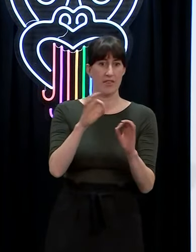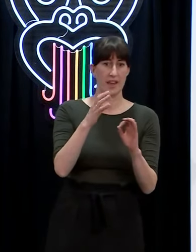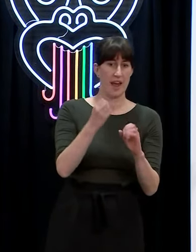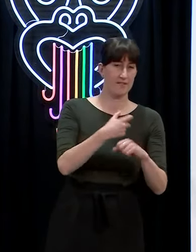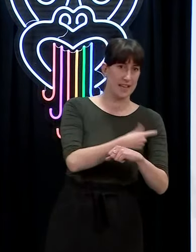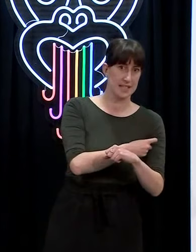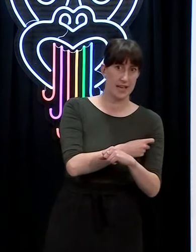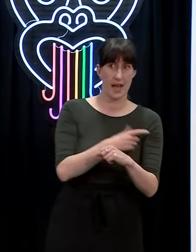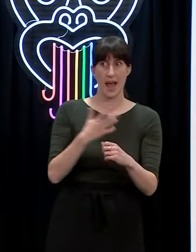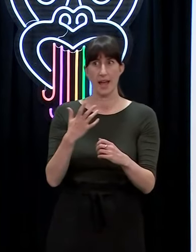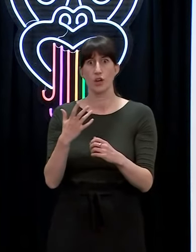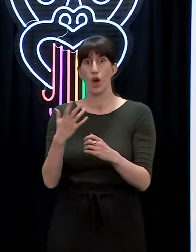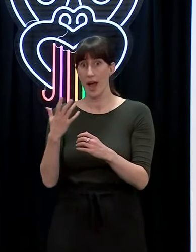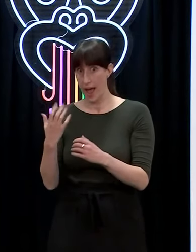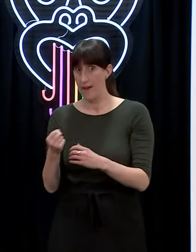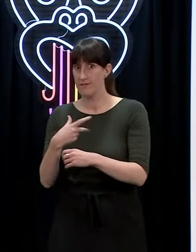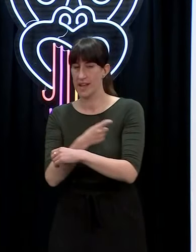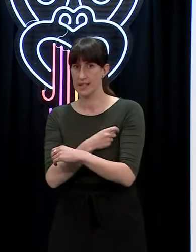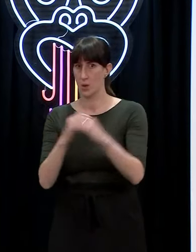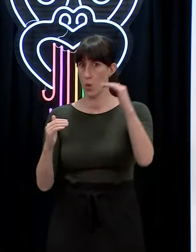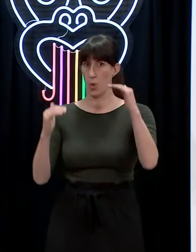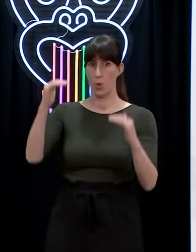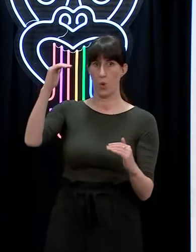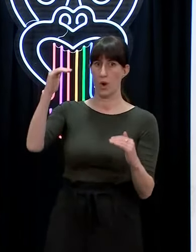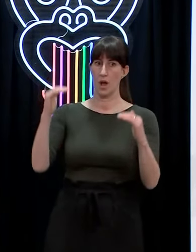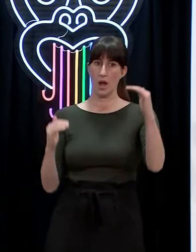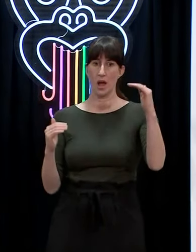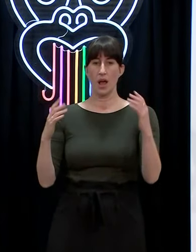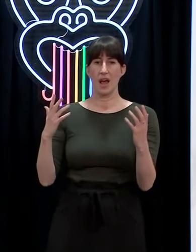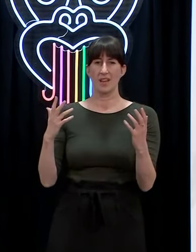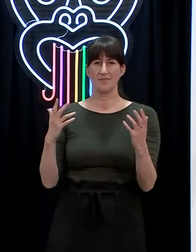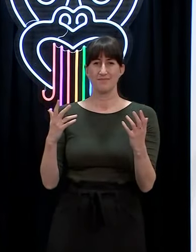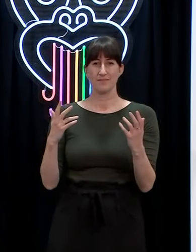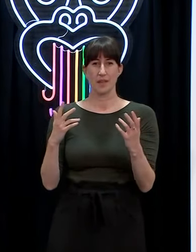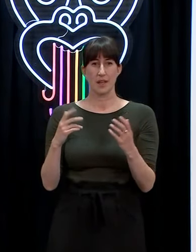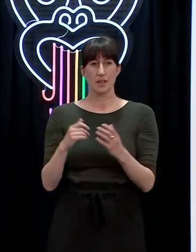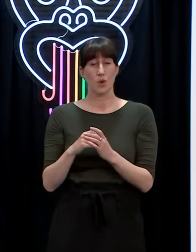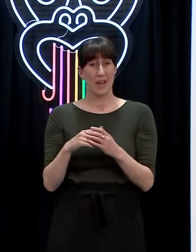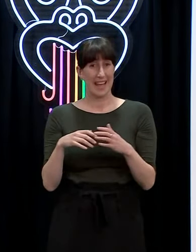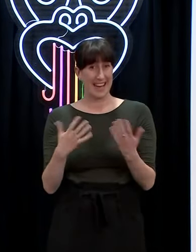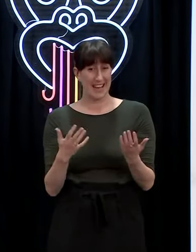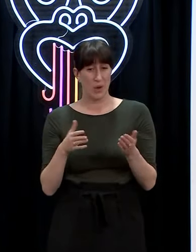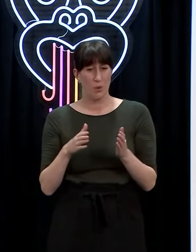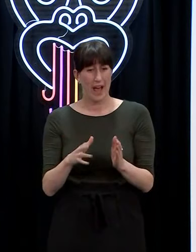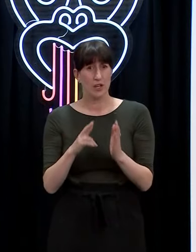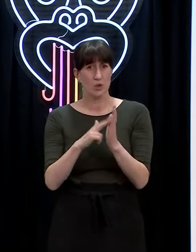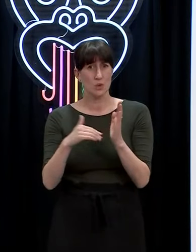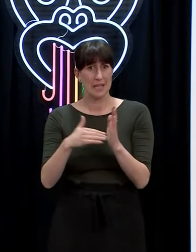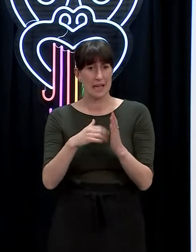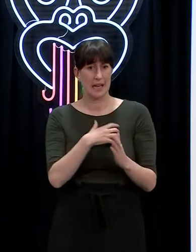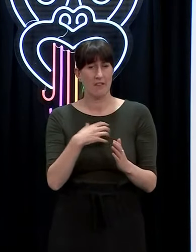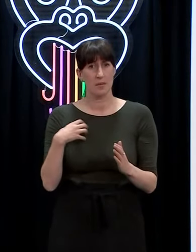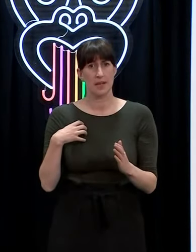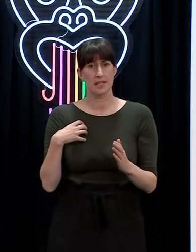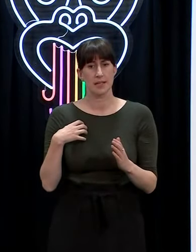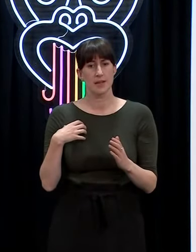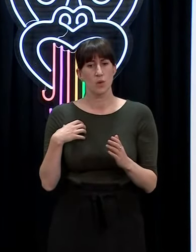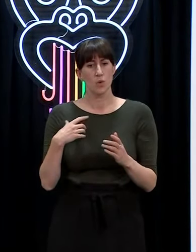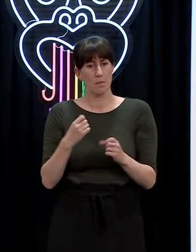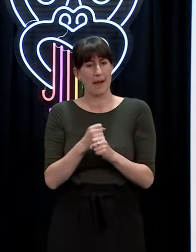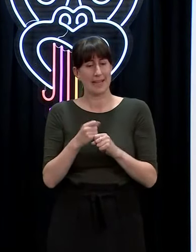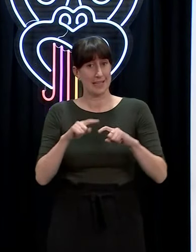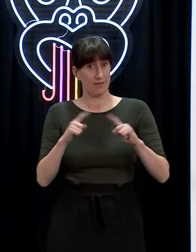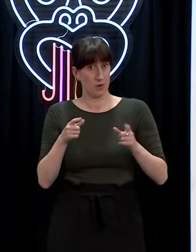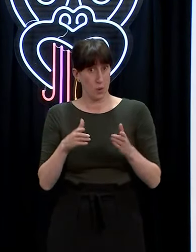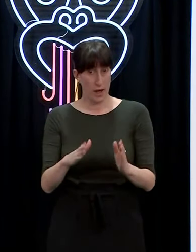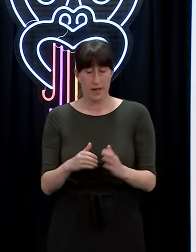divisive. It's become emotional, and it's hardened over time. Is there anything that the New Zealand government has done that you think will make New Zealand different? What we're also seeing